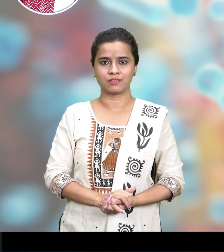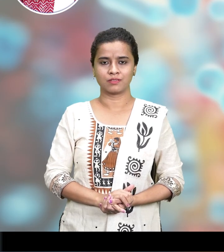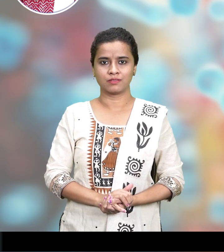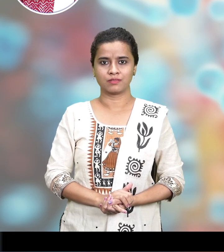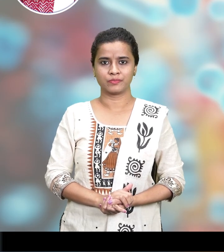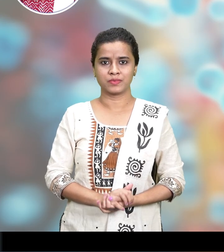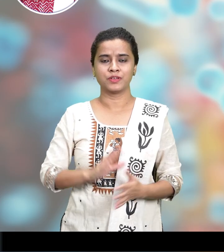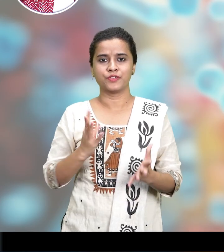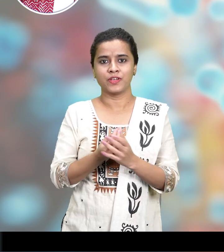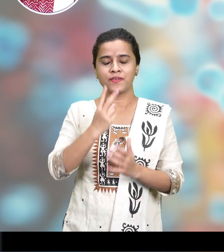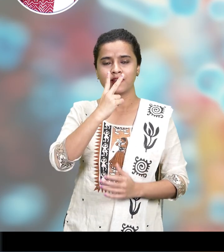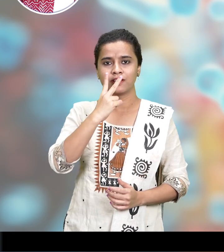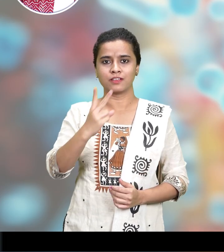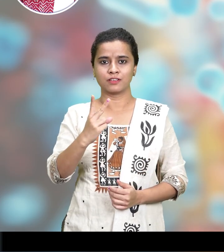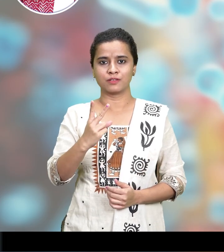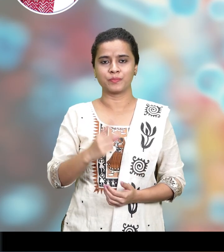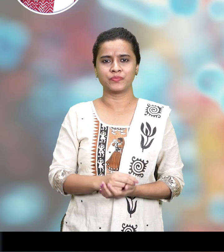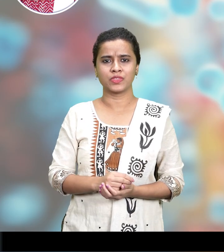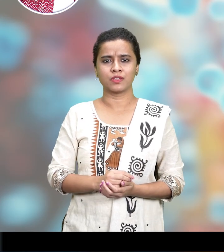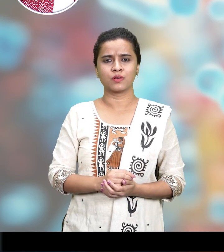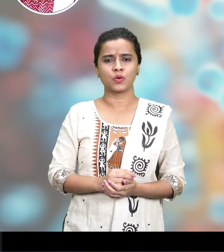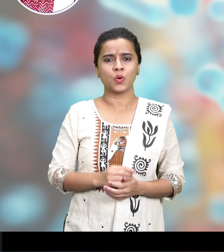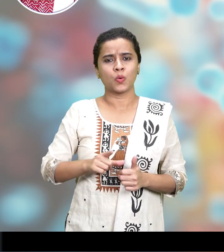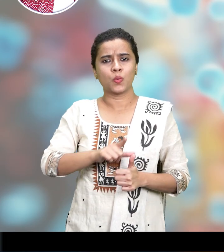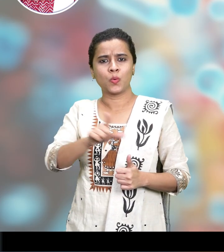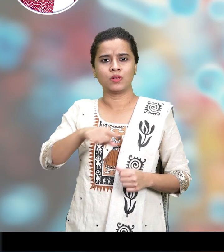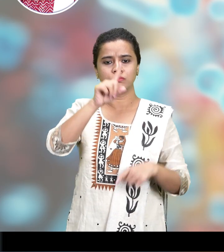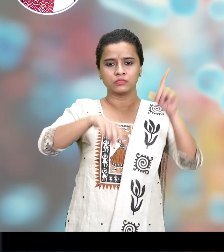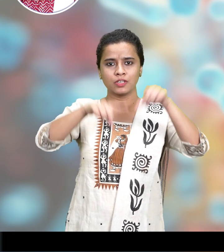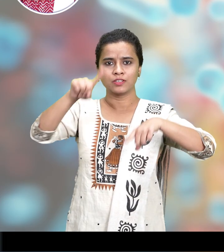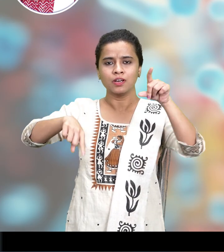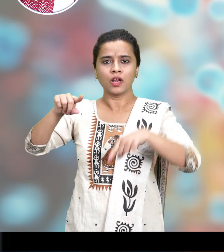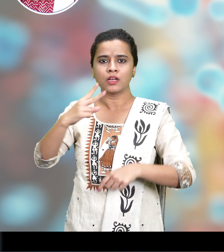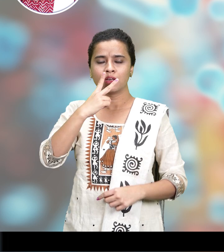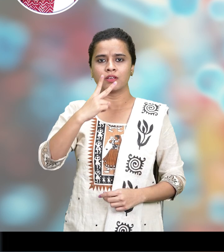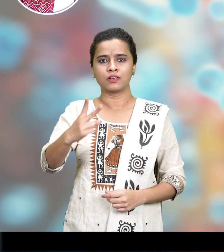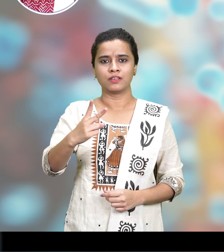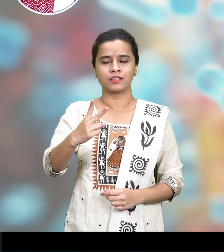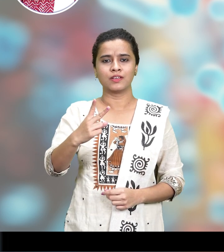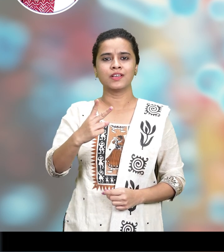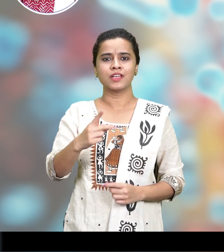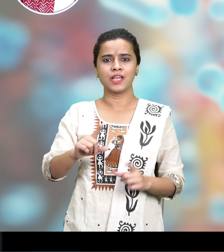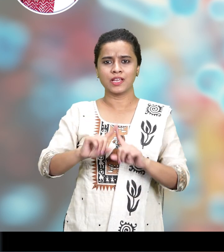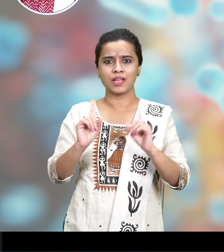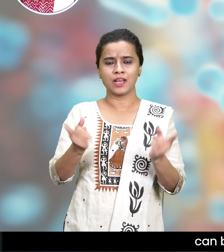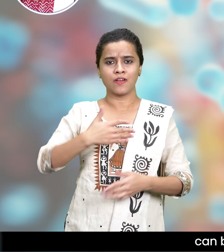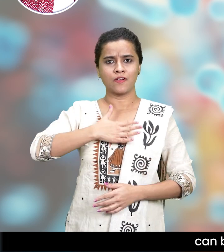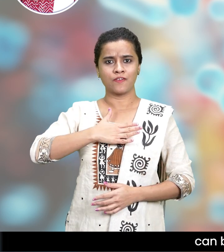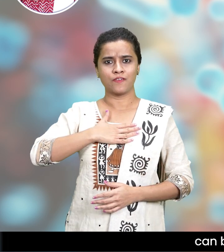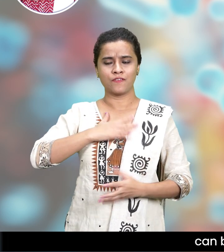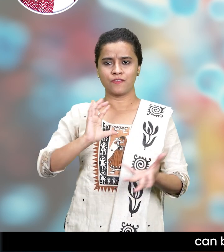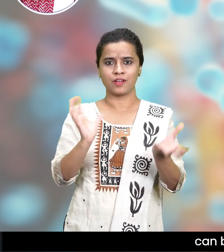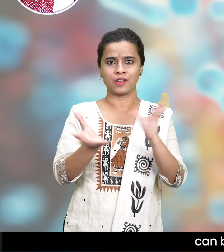we have seen that the entire diversity seen in the living world can